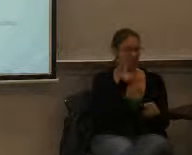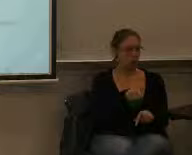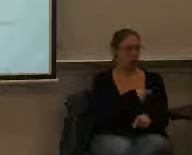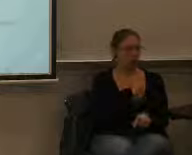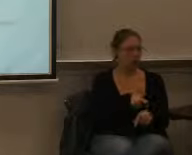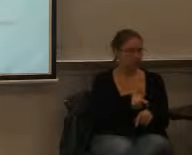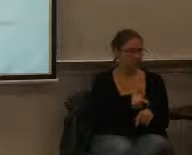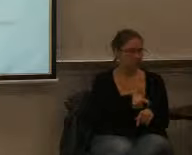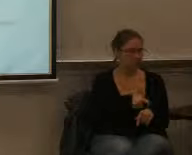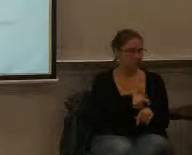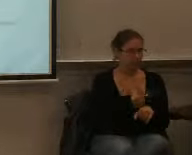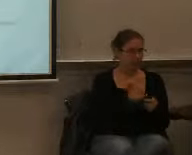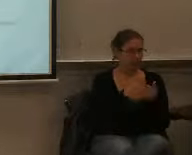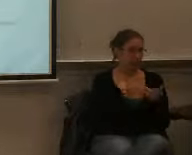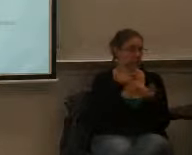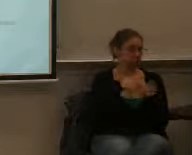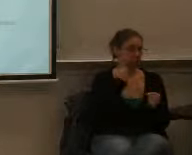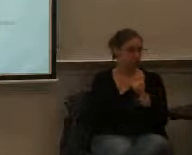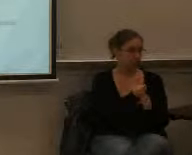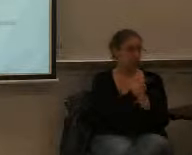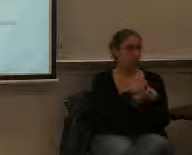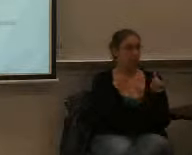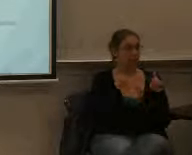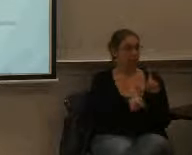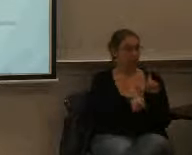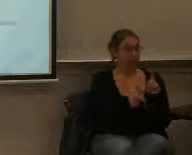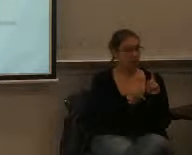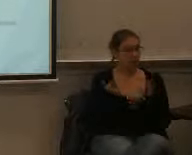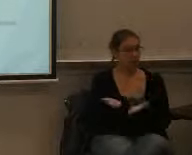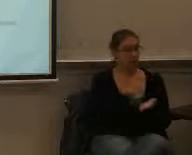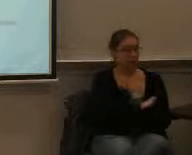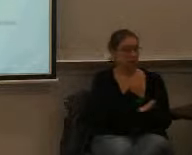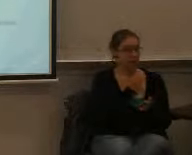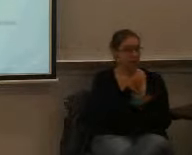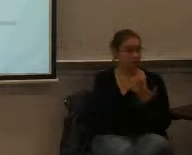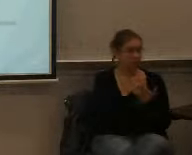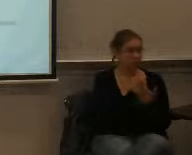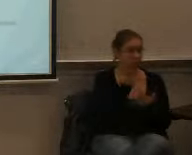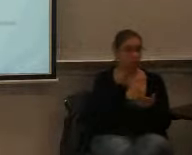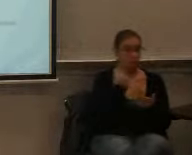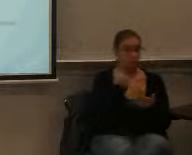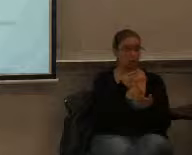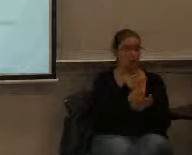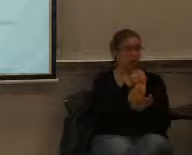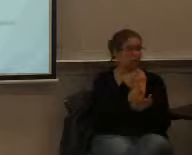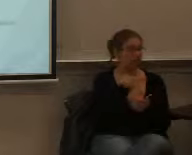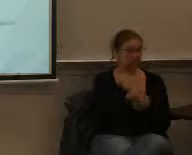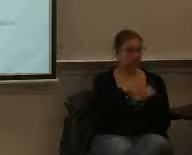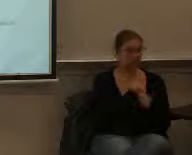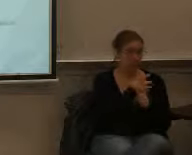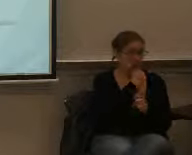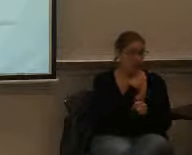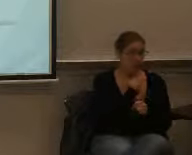period of time, certainly until the next year. But they've actually resuscitated some that were 100 years old.